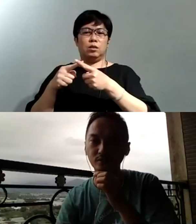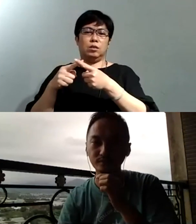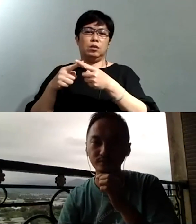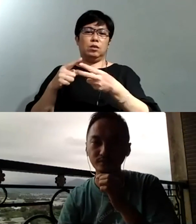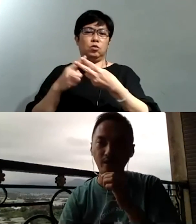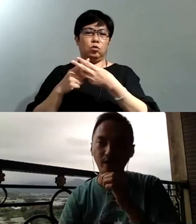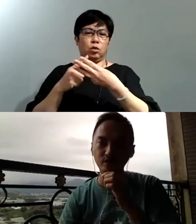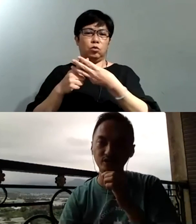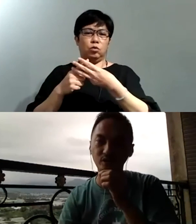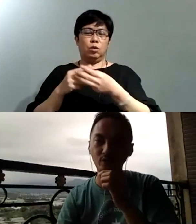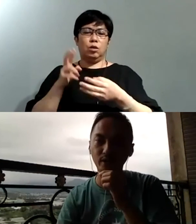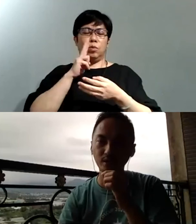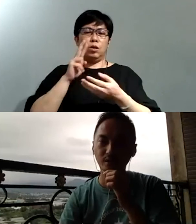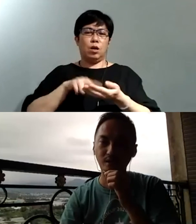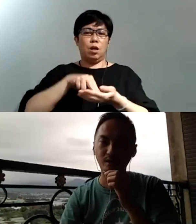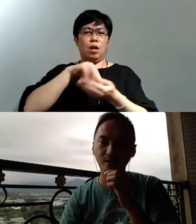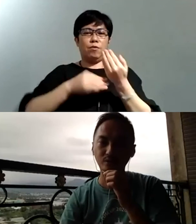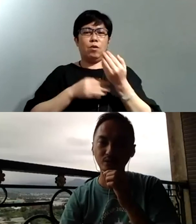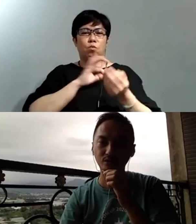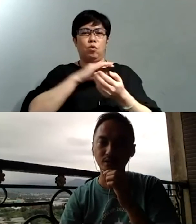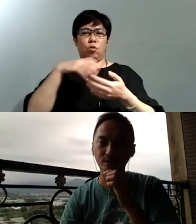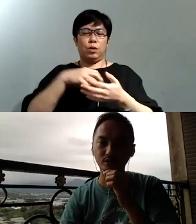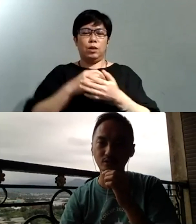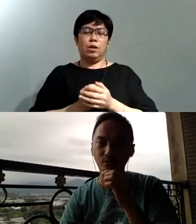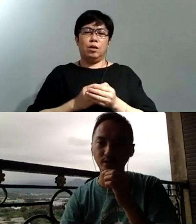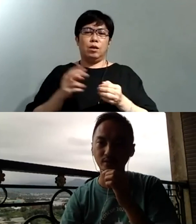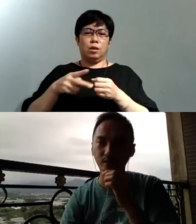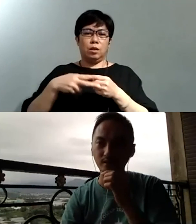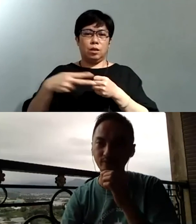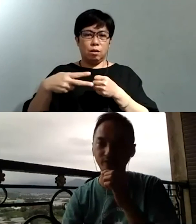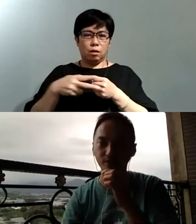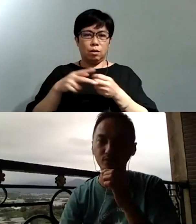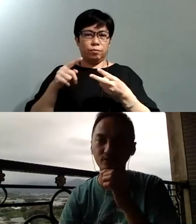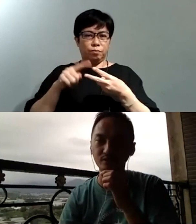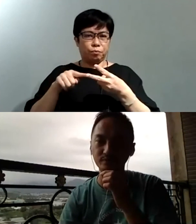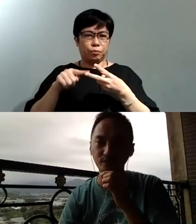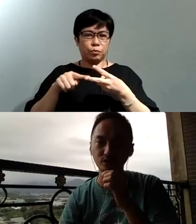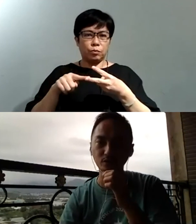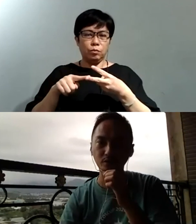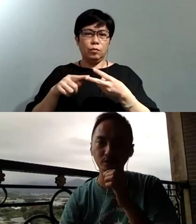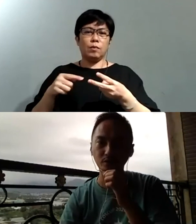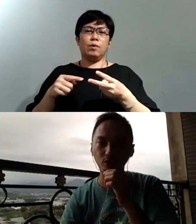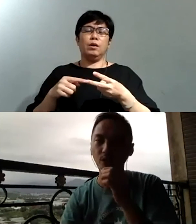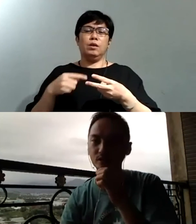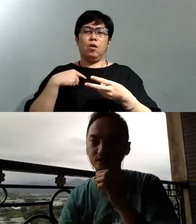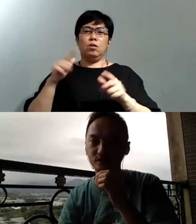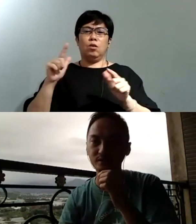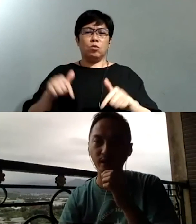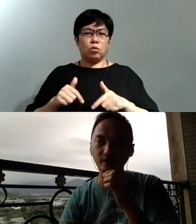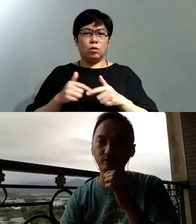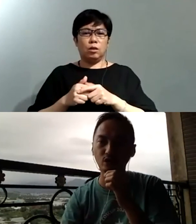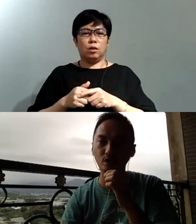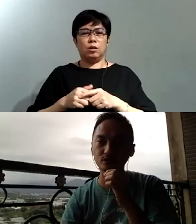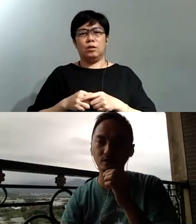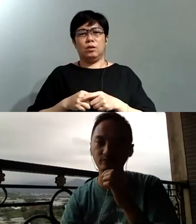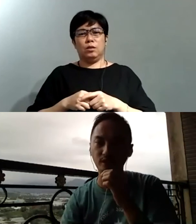electrical. And the second way, which we are also quite familiar with, is to do protests and